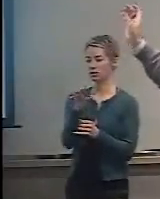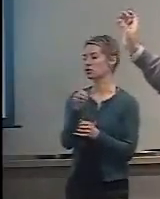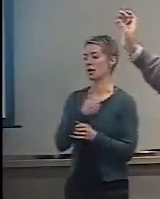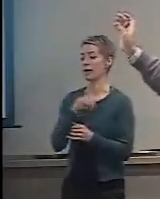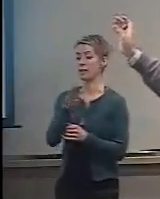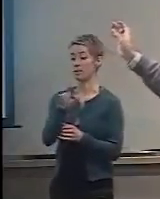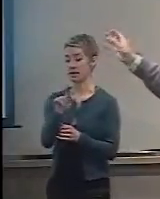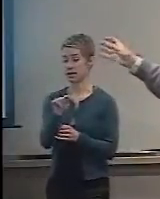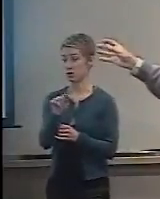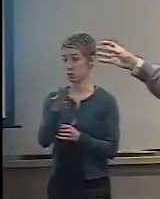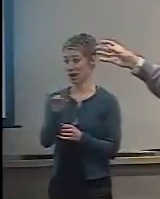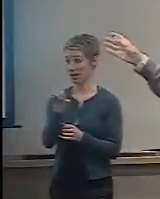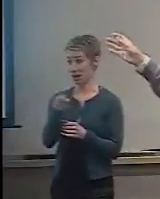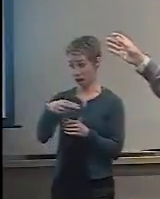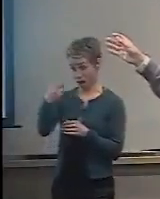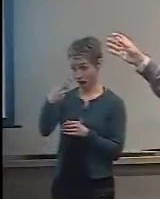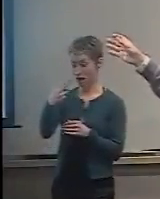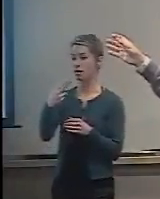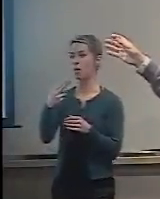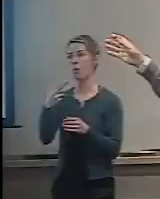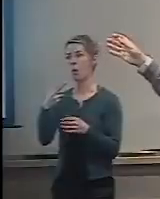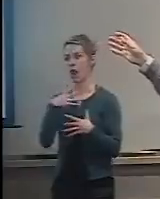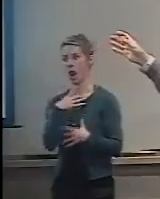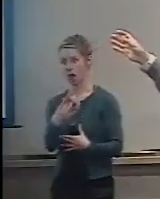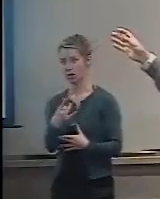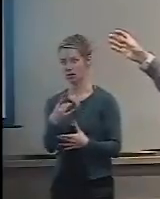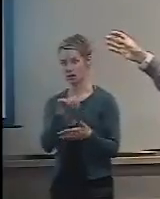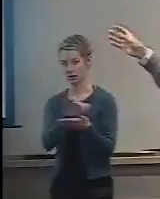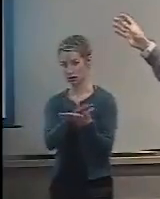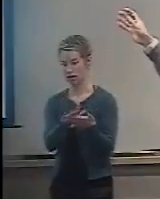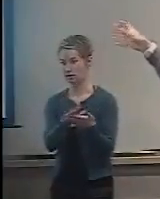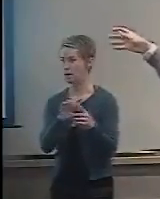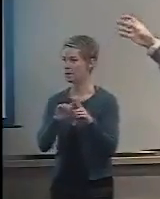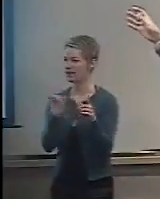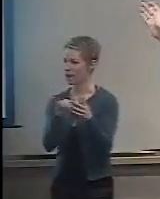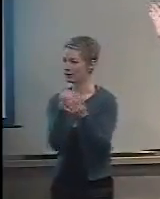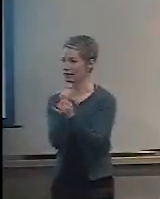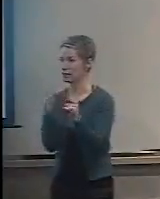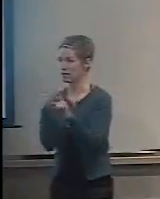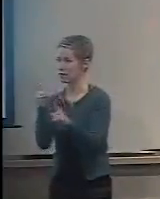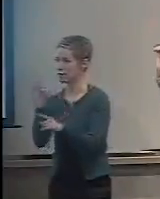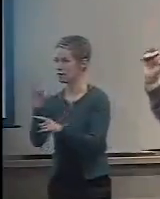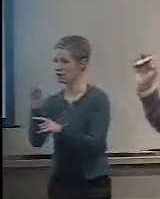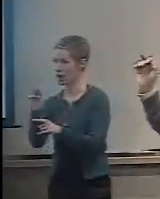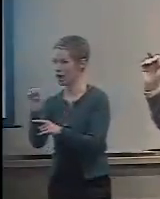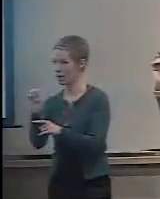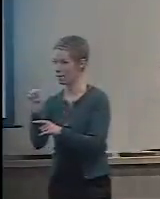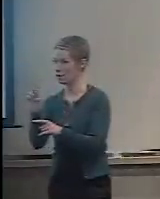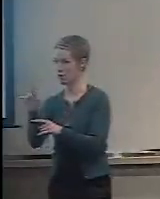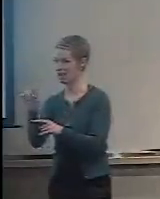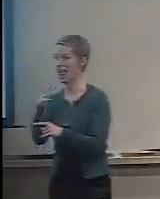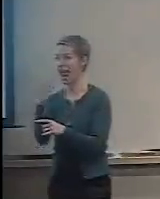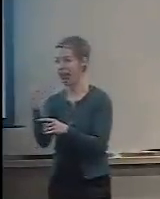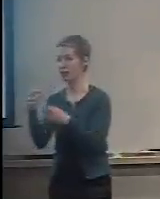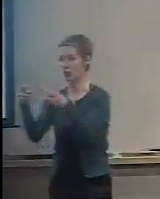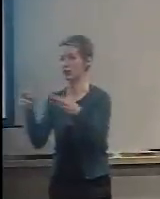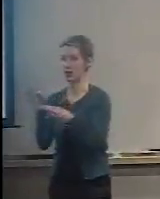bit rate, the higher the bit rate, the more they liked it. Well, that's nice. But that was completely independent of the frame rate or the region of interest.